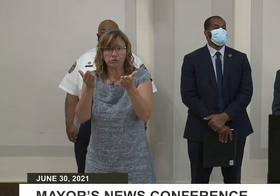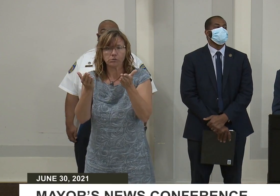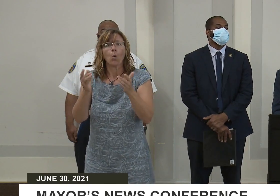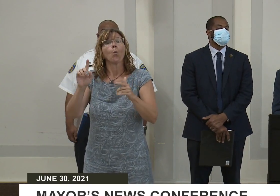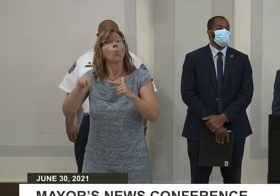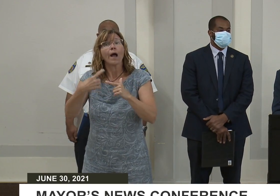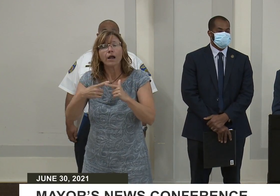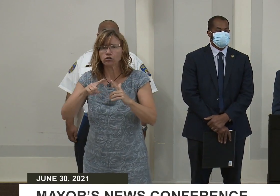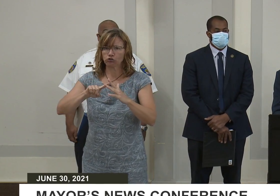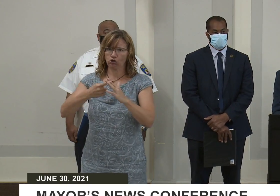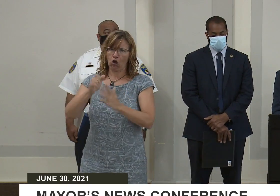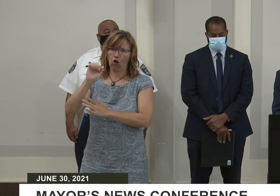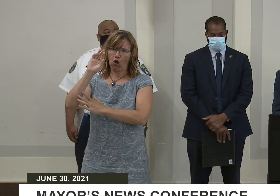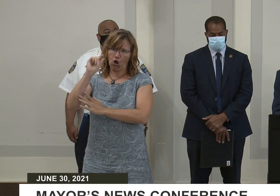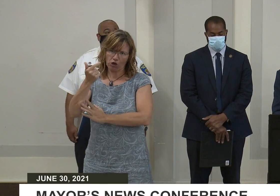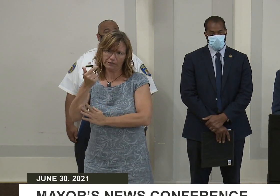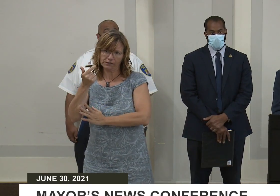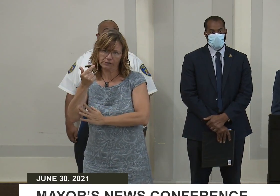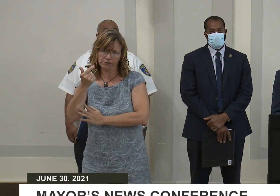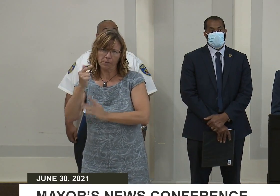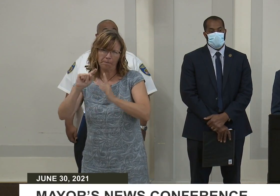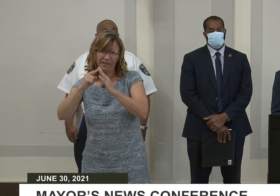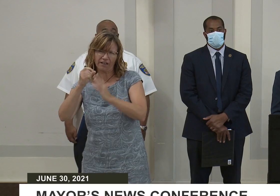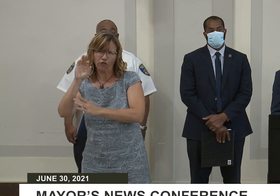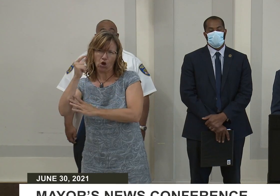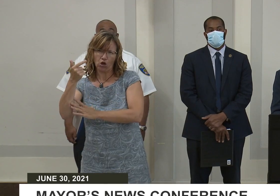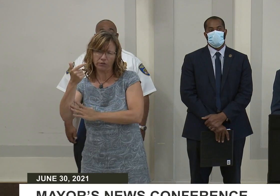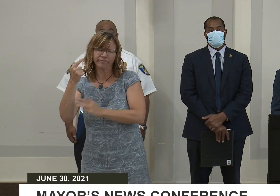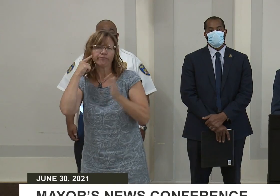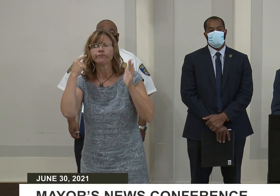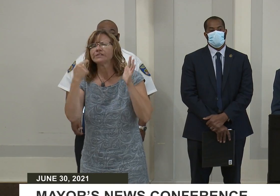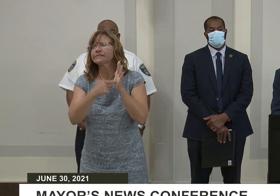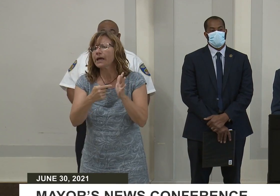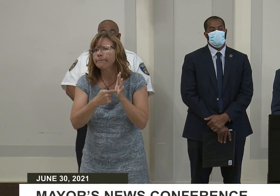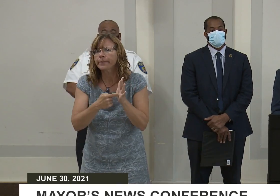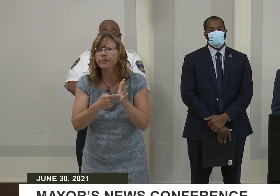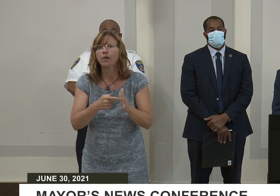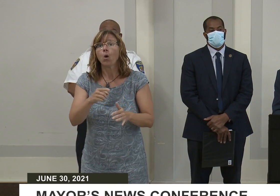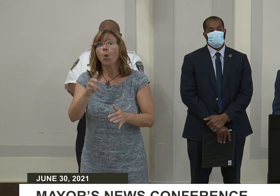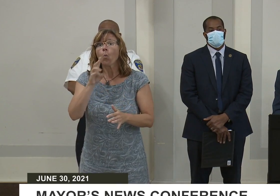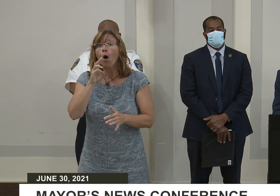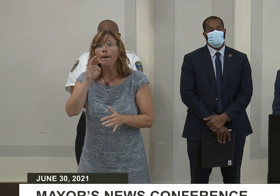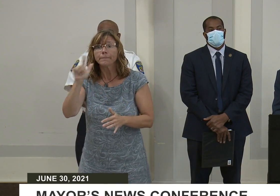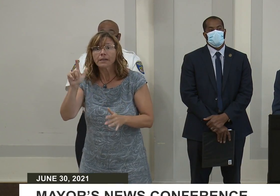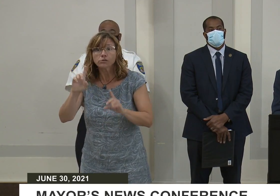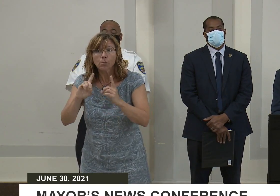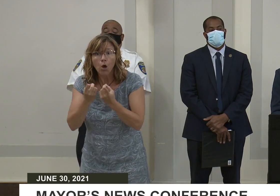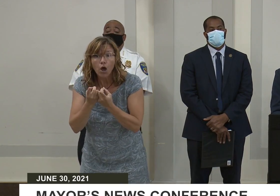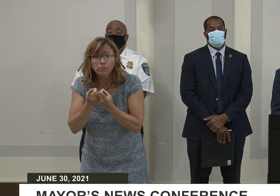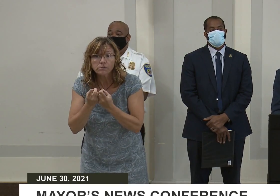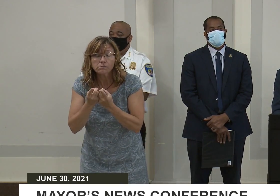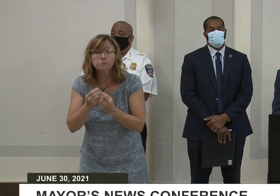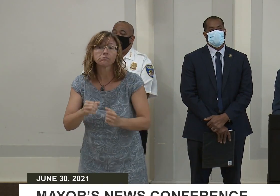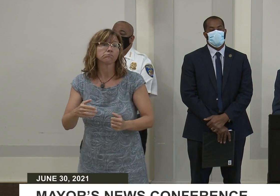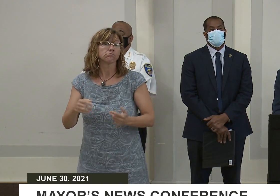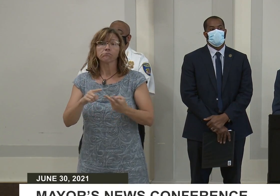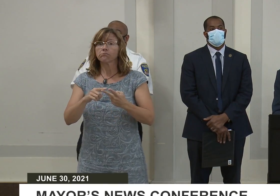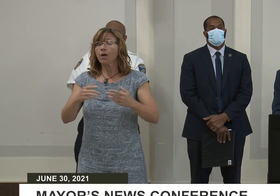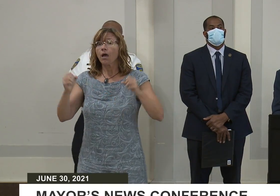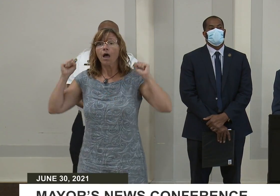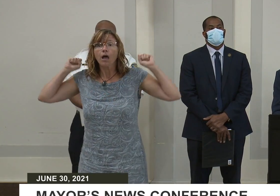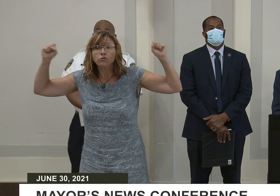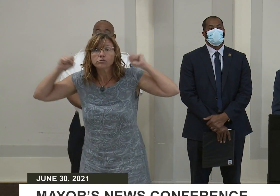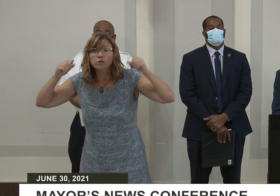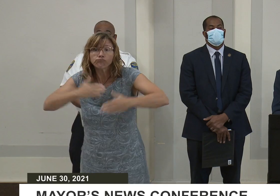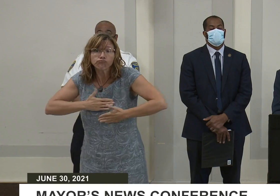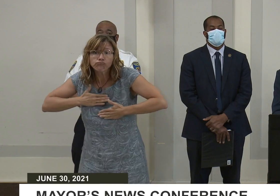but are not limited to, water billing and customer service walk-in center, our recreation center operations, the senior citizens